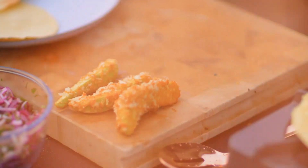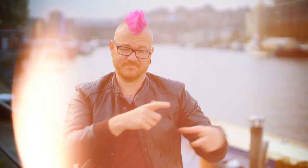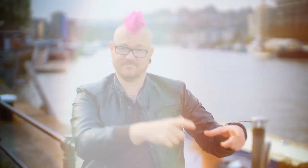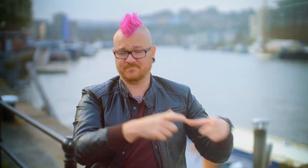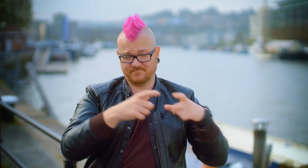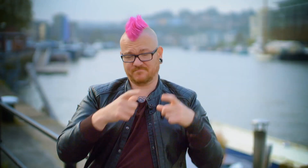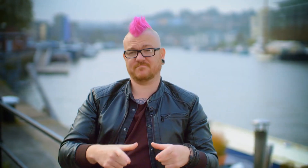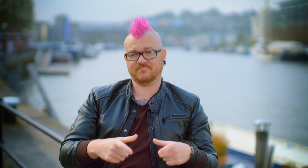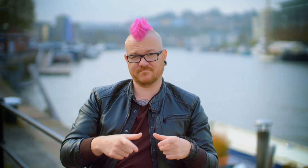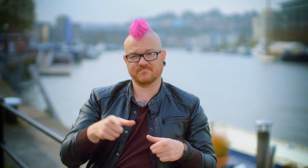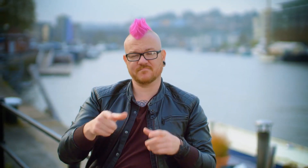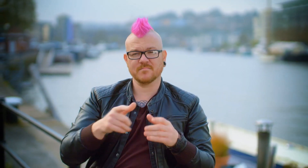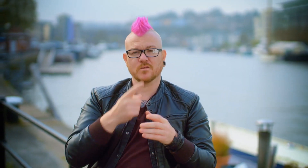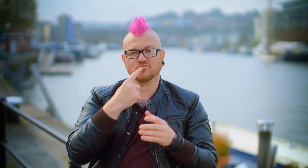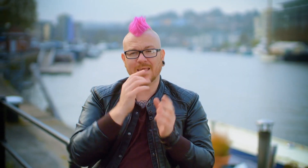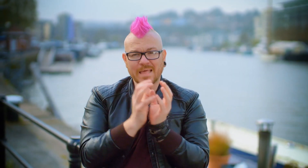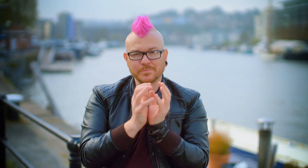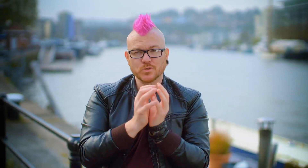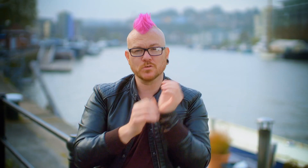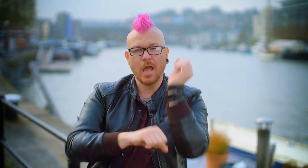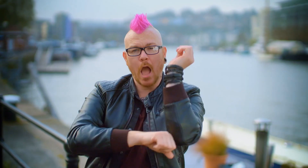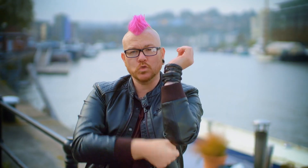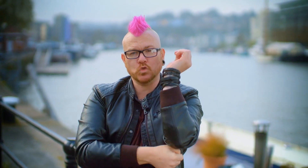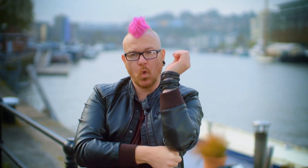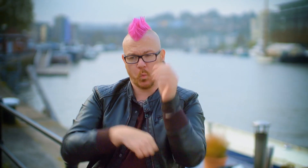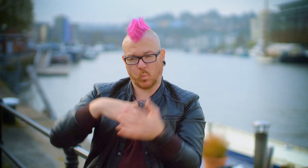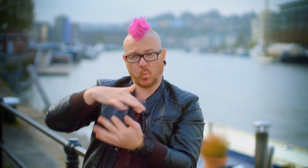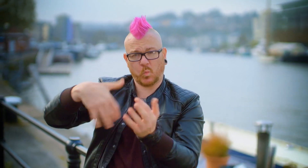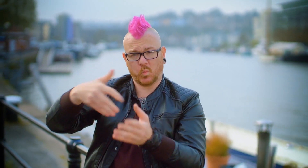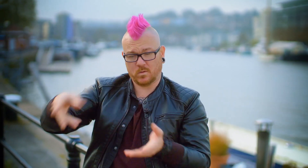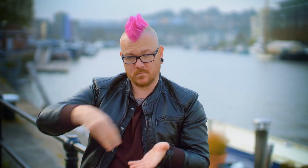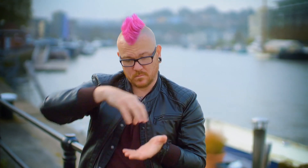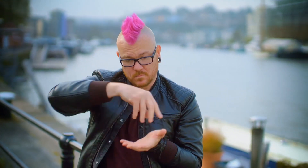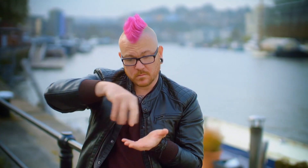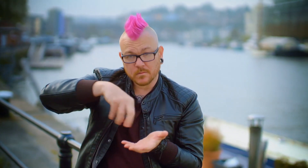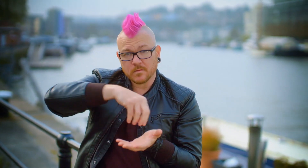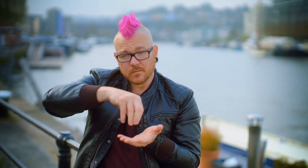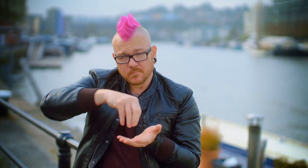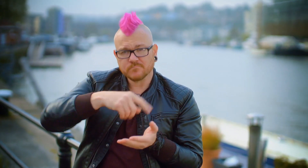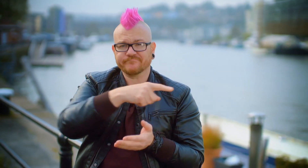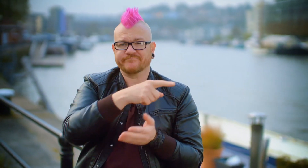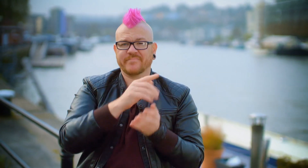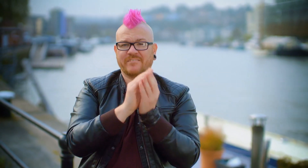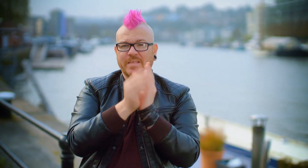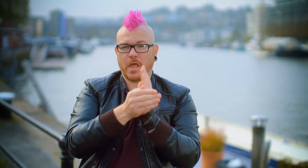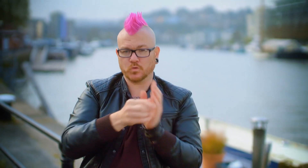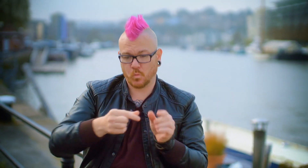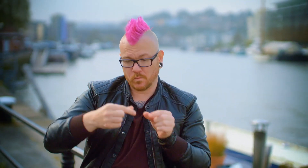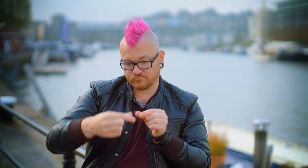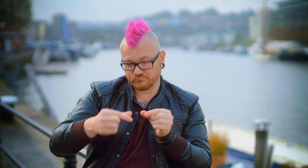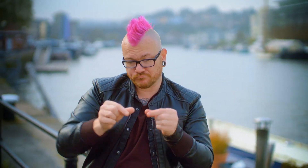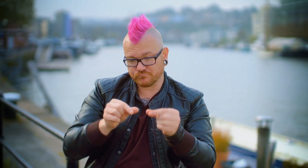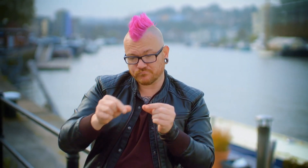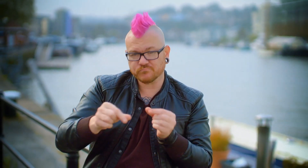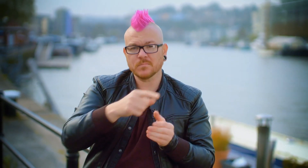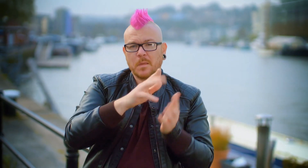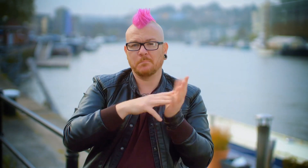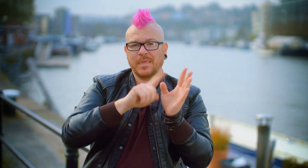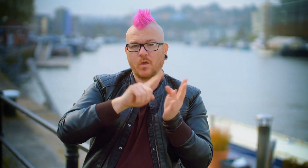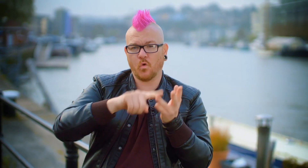Now, load your taco. First, the red cabbage and artichoke salad. Next, your avocado segments.